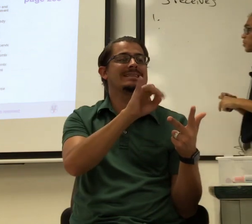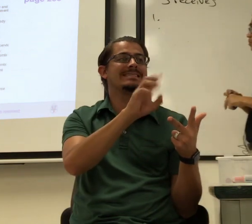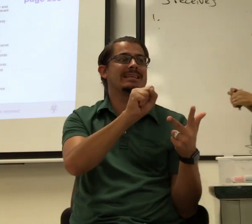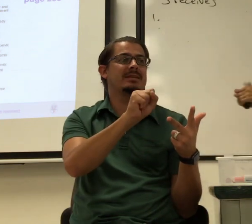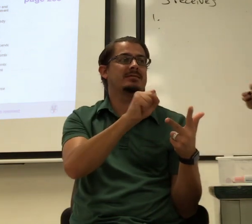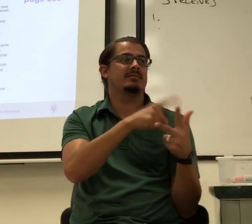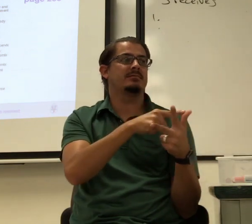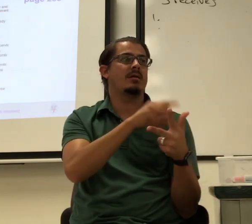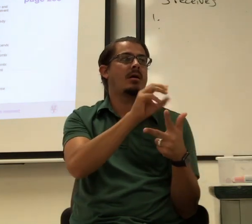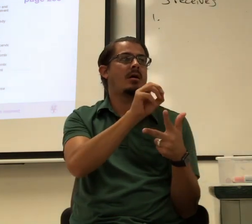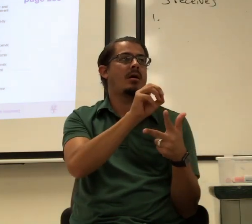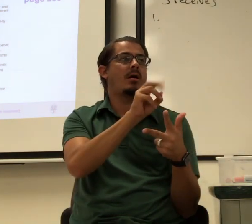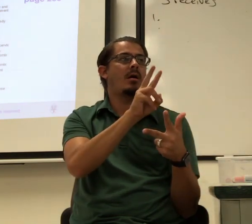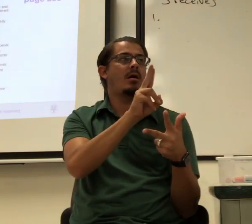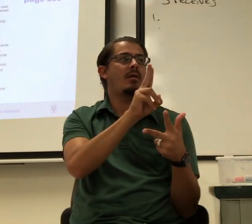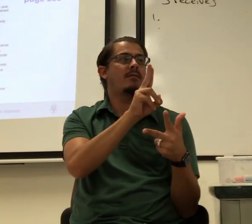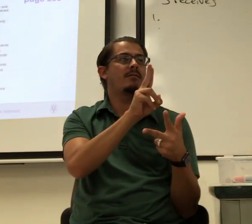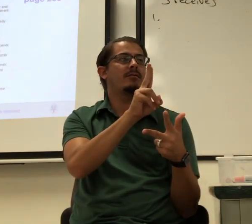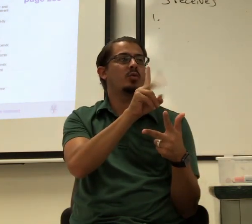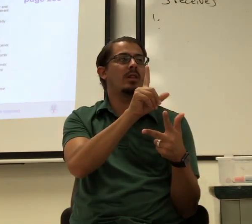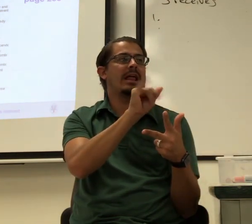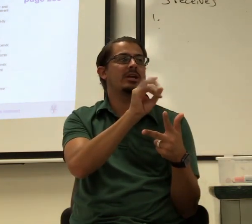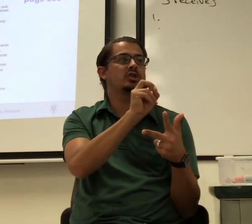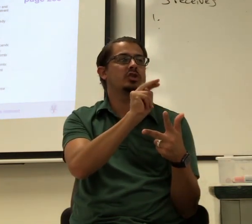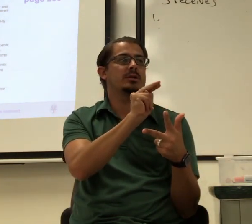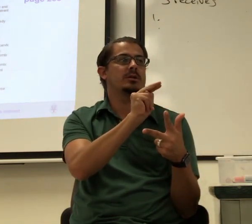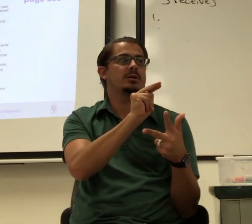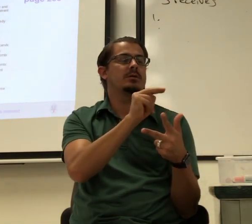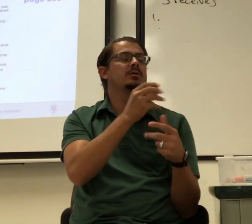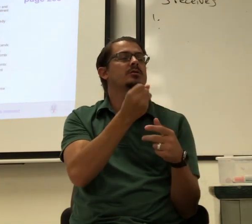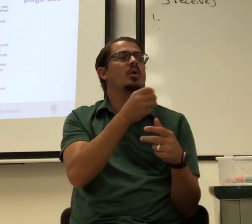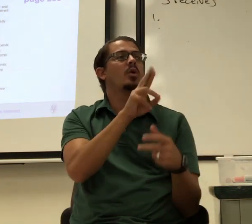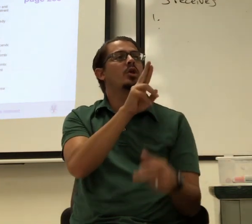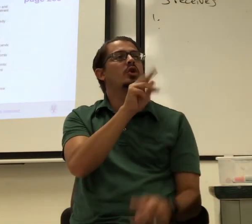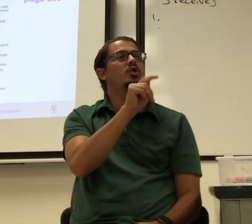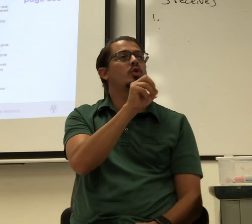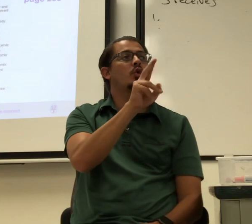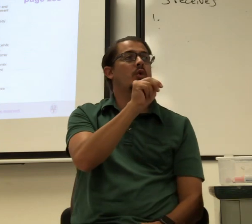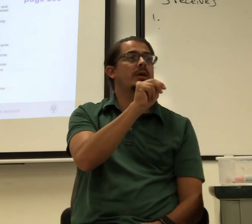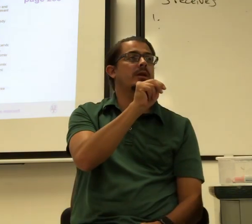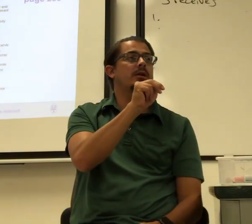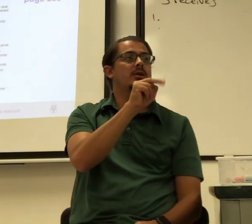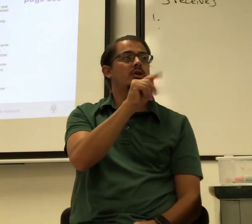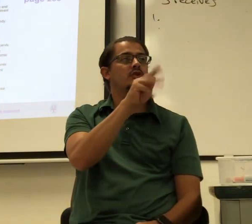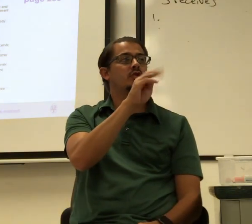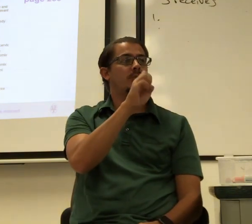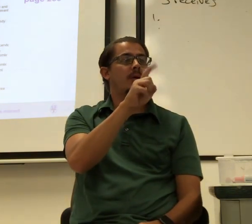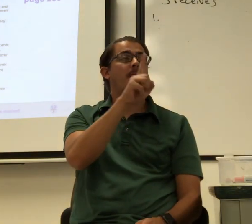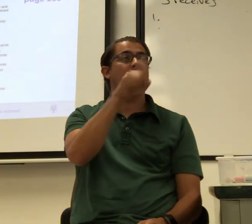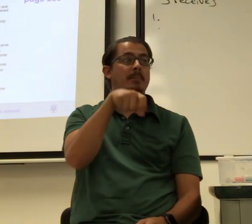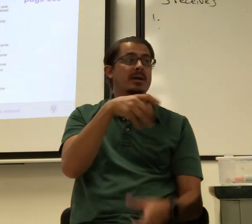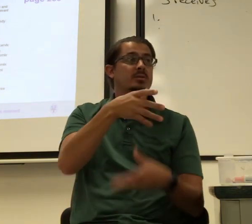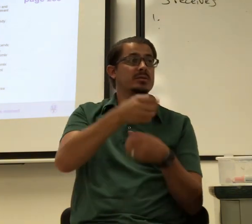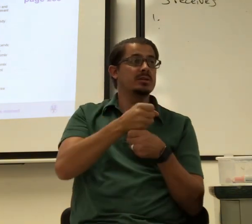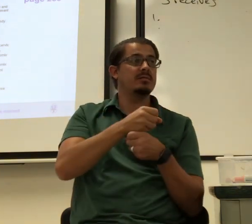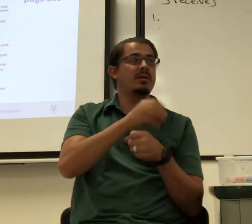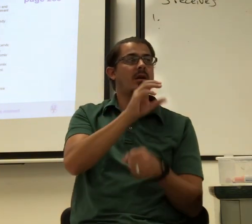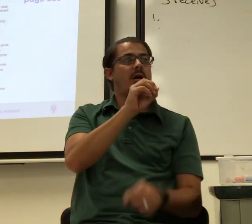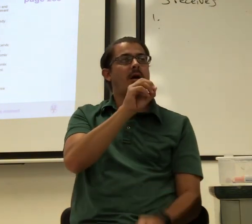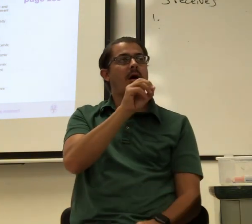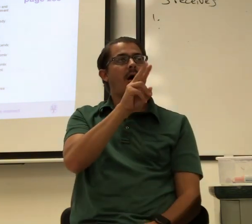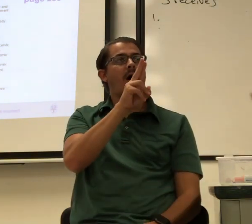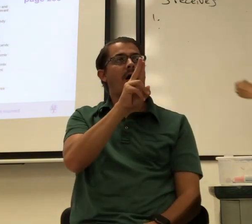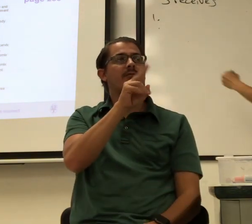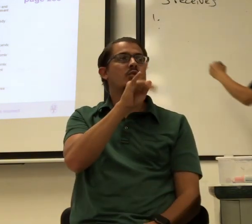ovulation must occur. So I'll say that the uterine tube must receive an ovulated oocyte or egg.